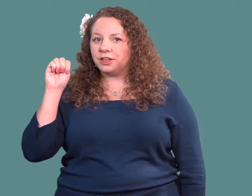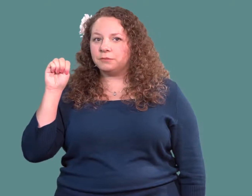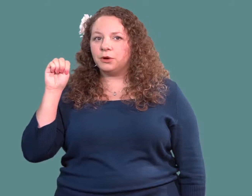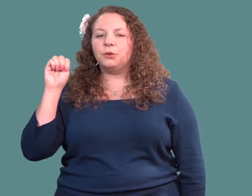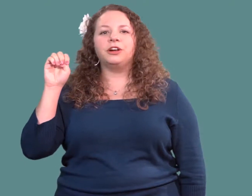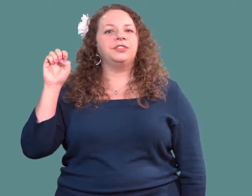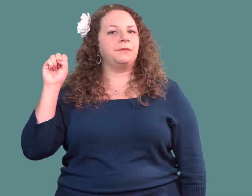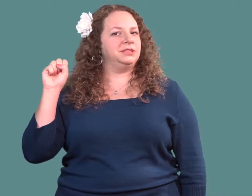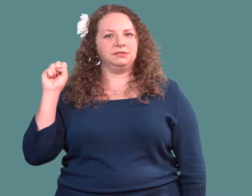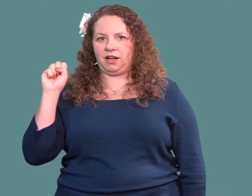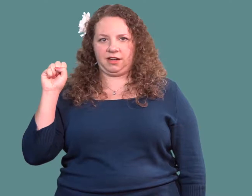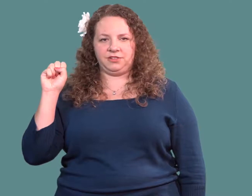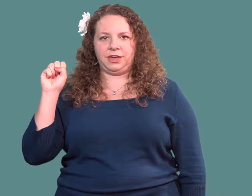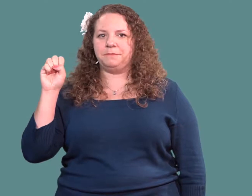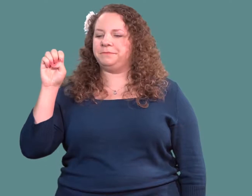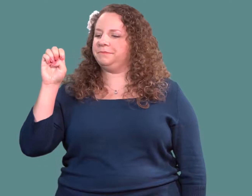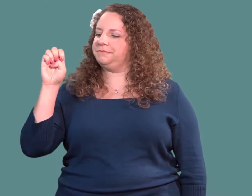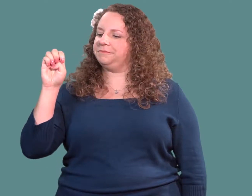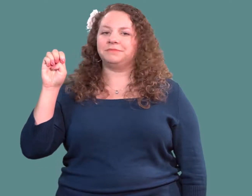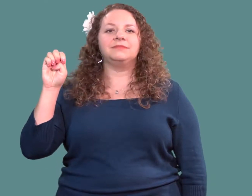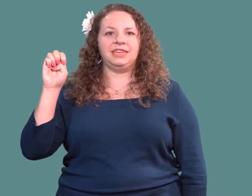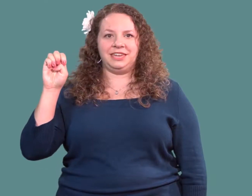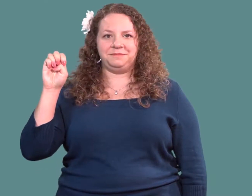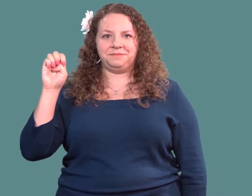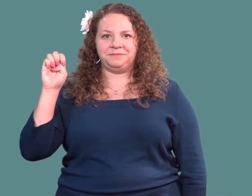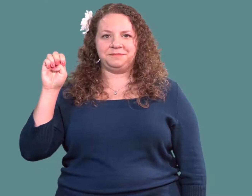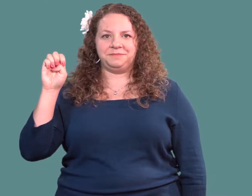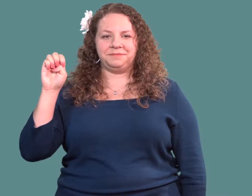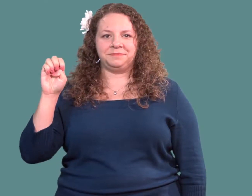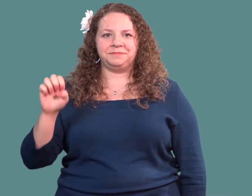thumb or your thumb does not cover them. E.